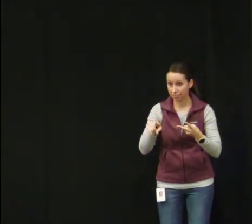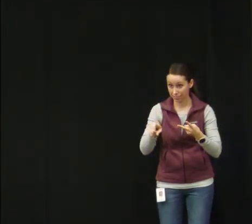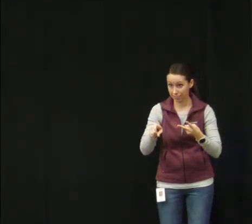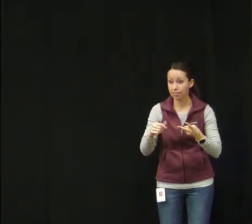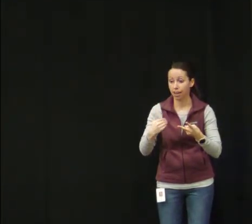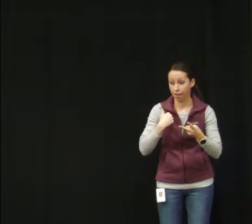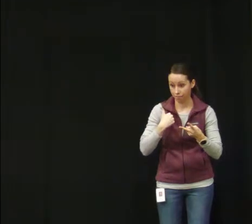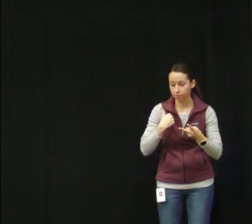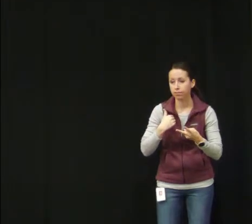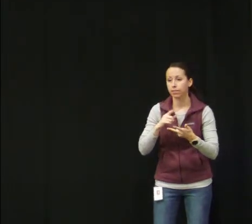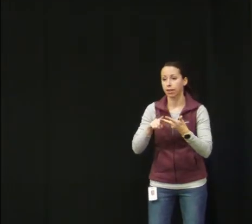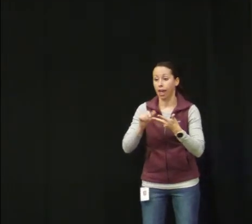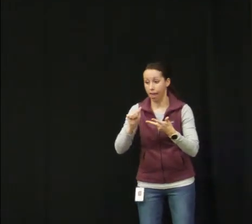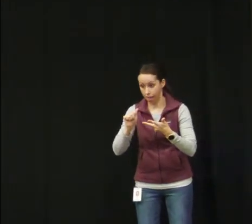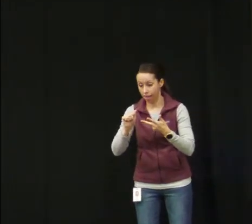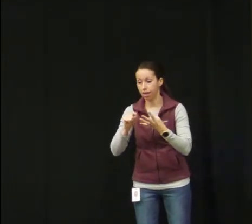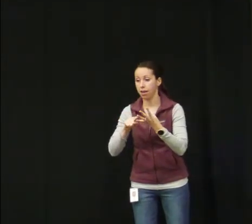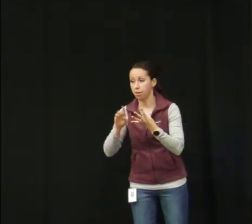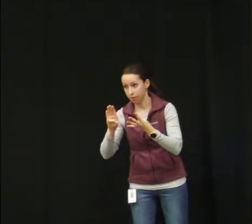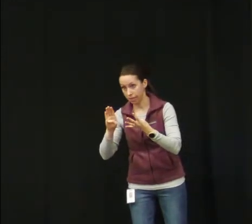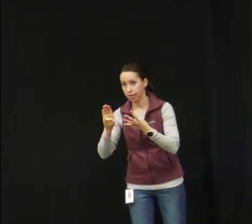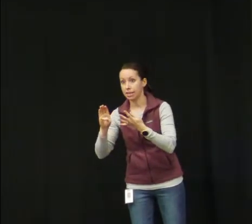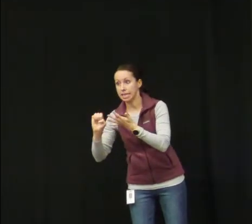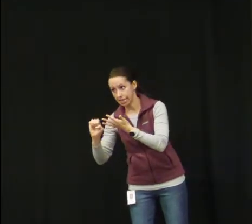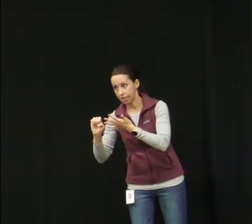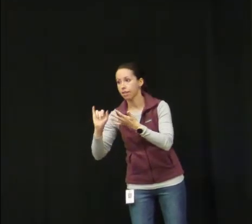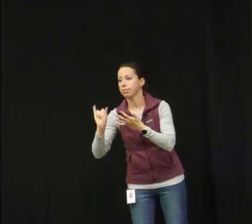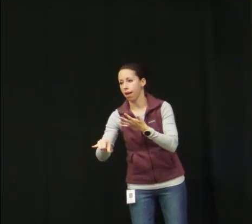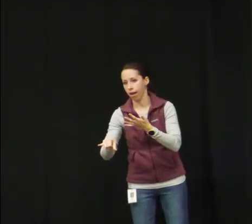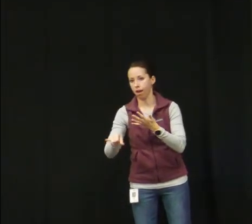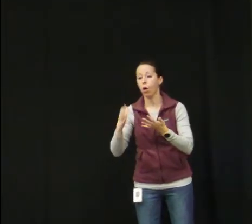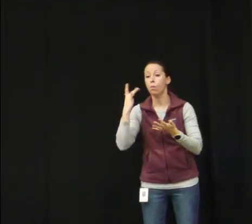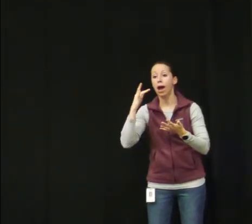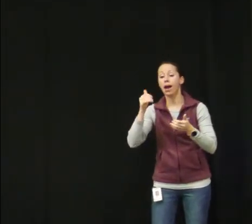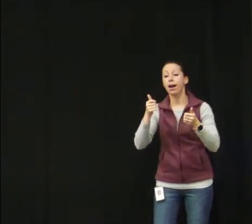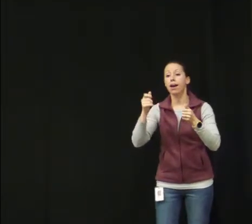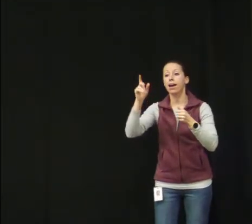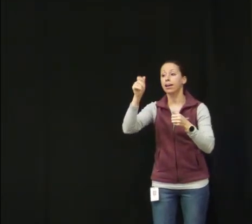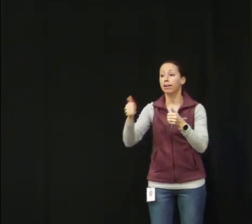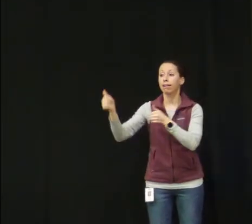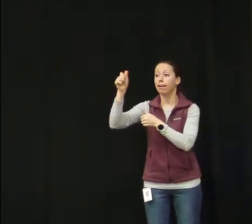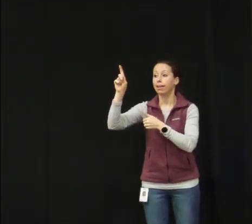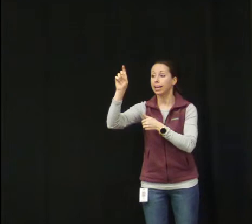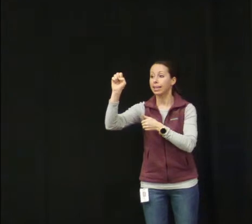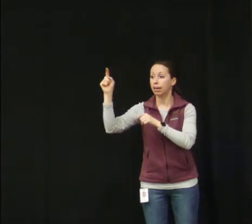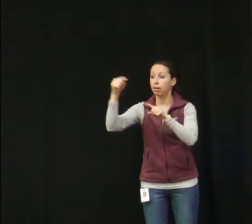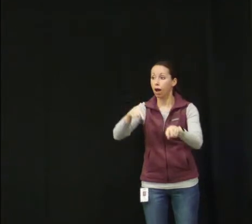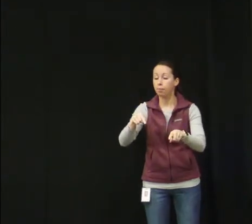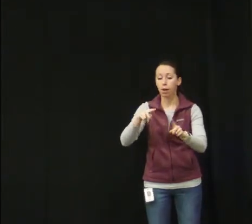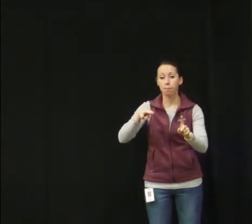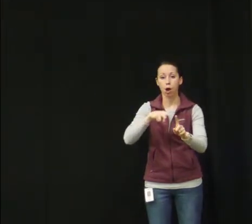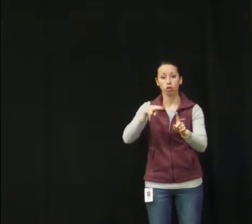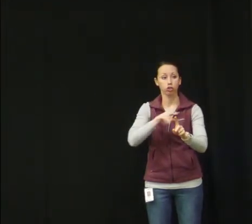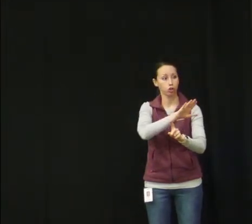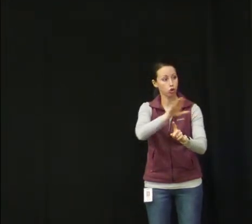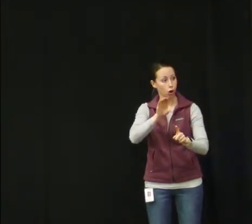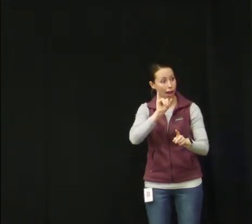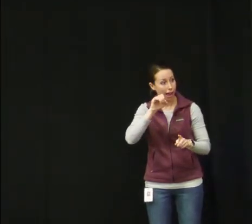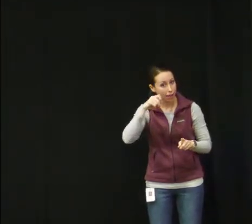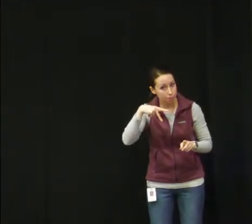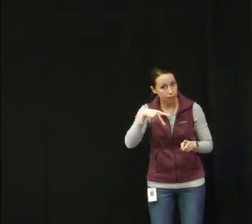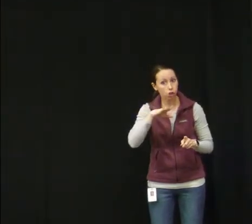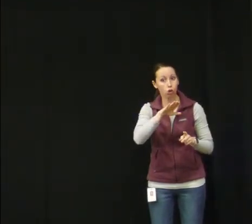All of those pieces, because when KDE or somebody comes in to monitor your all's IEPs and